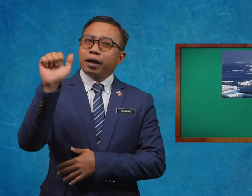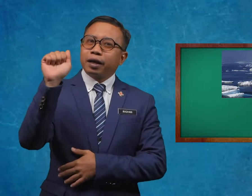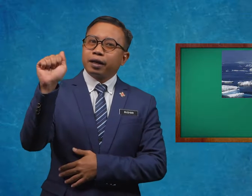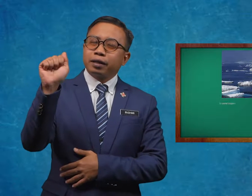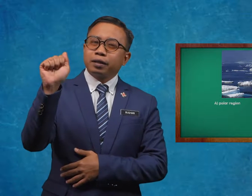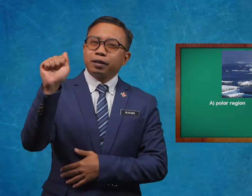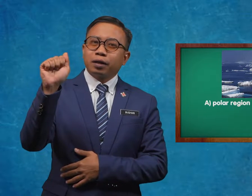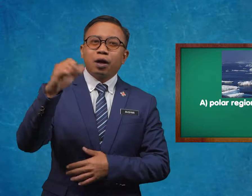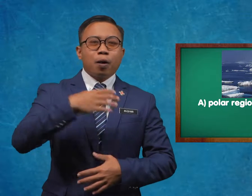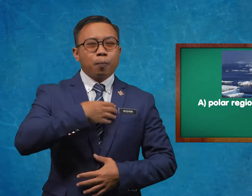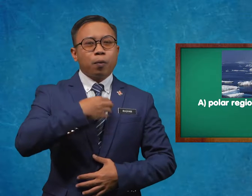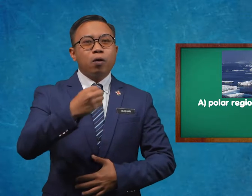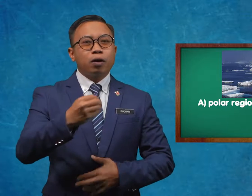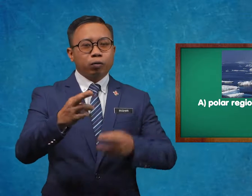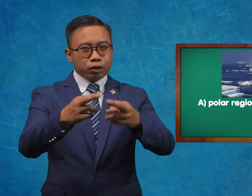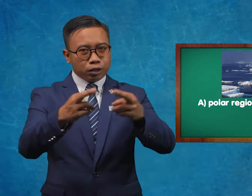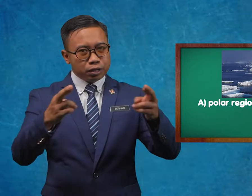A. Polar region.